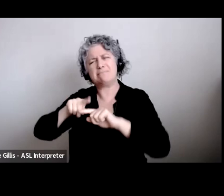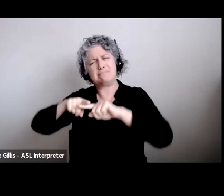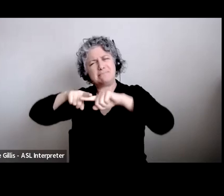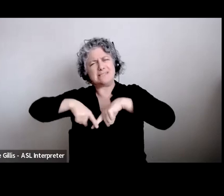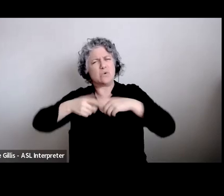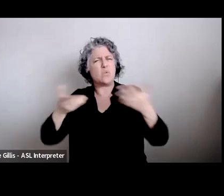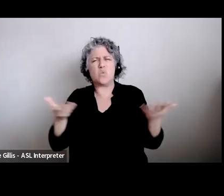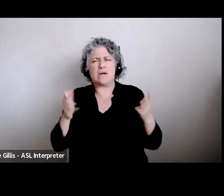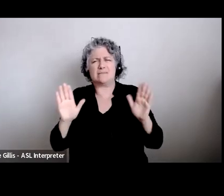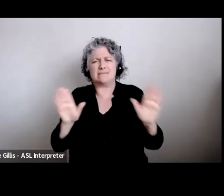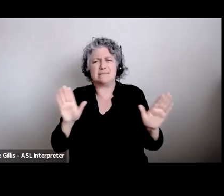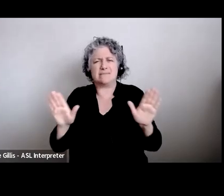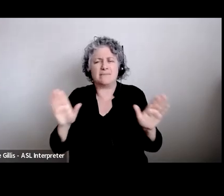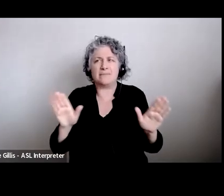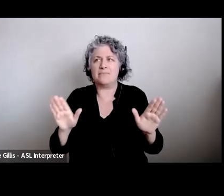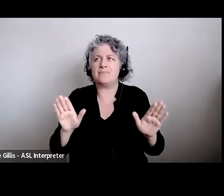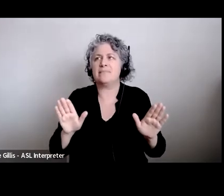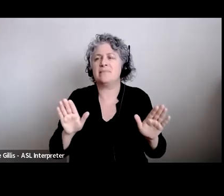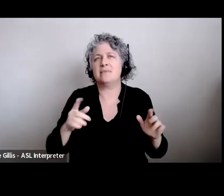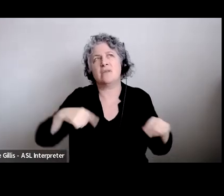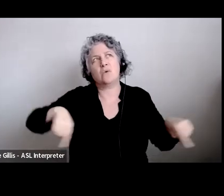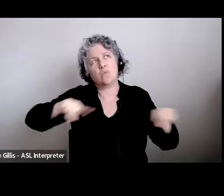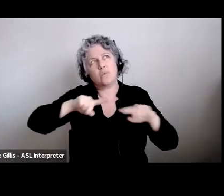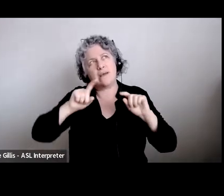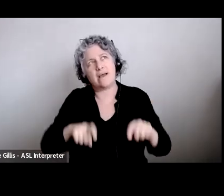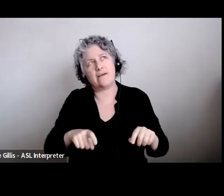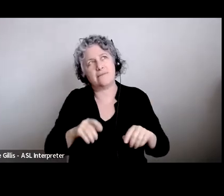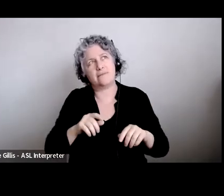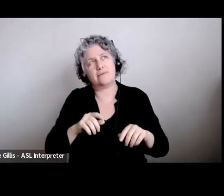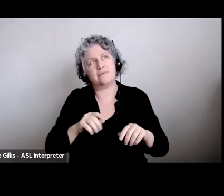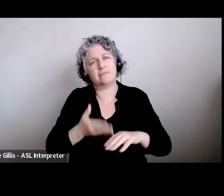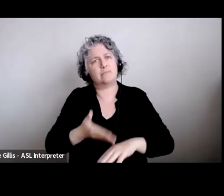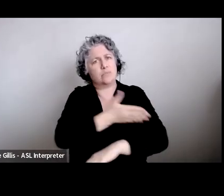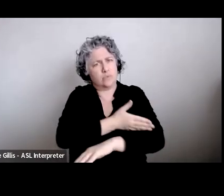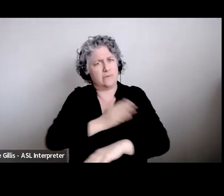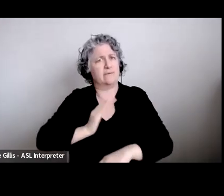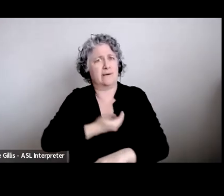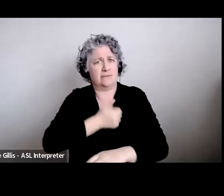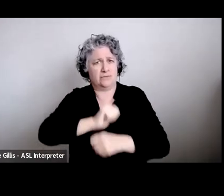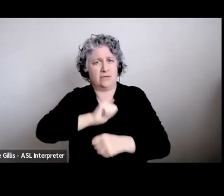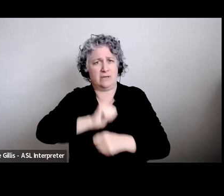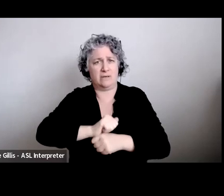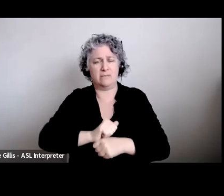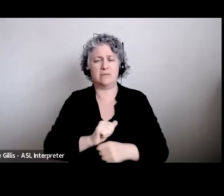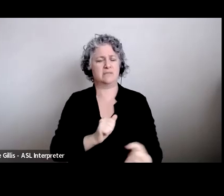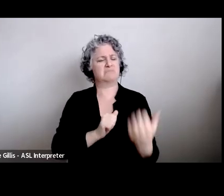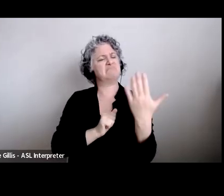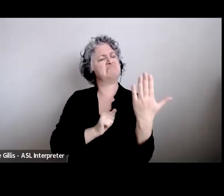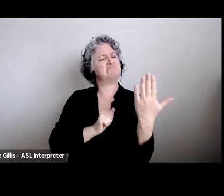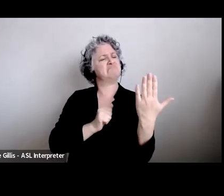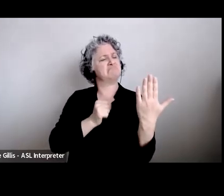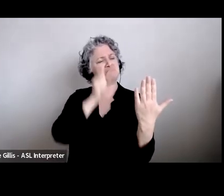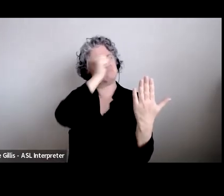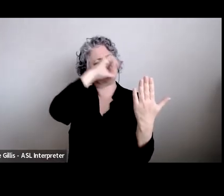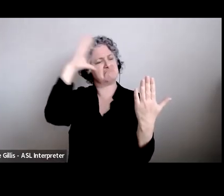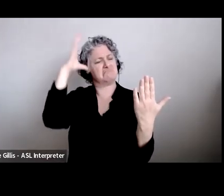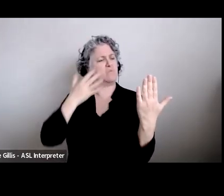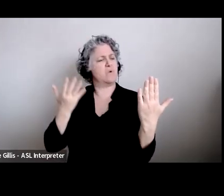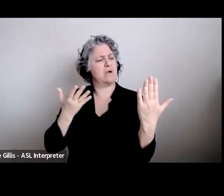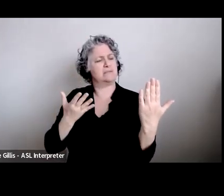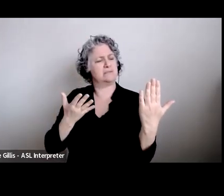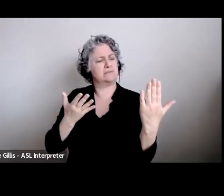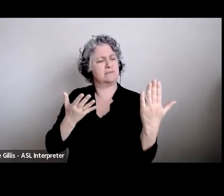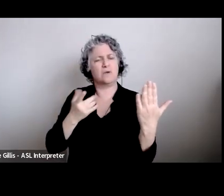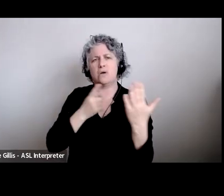have to actually become better at our jobs of going, what is this? What does it need? How do we make it?